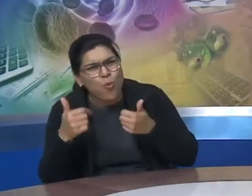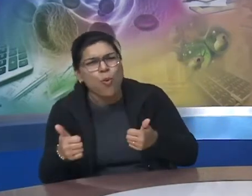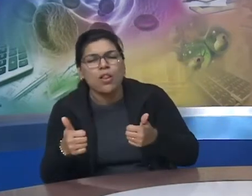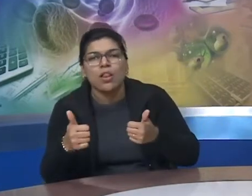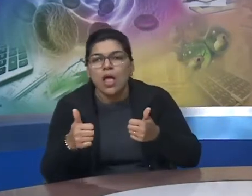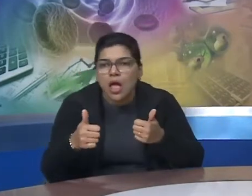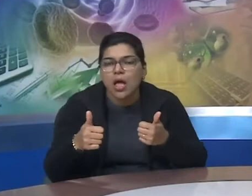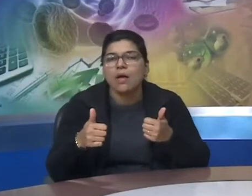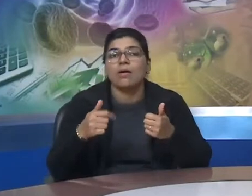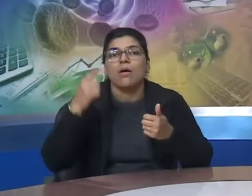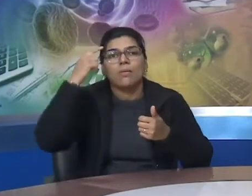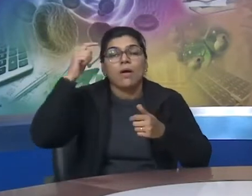ideas